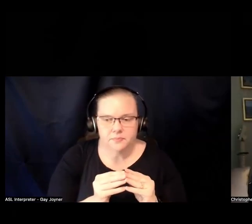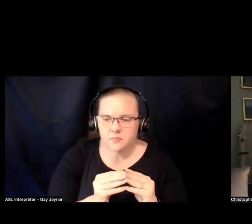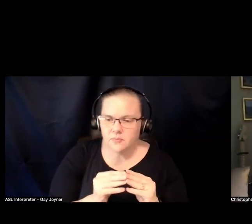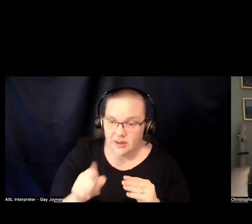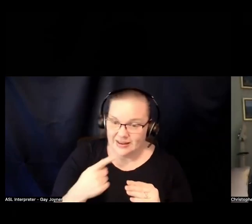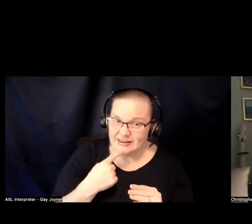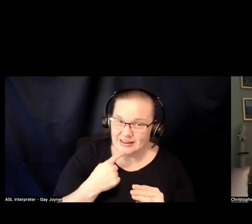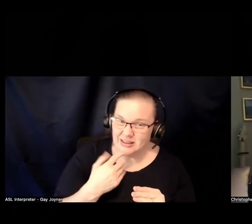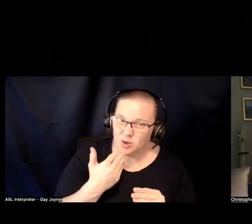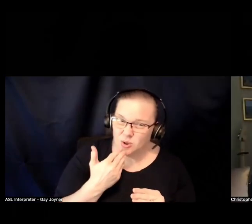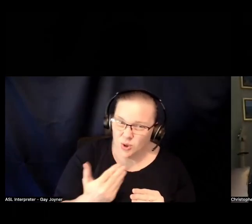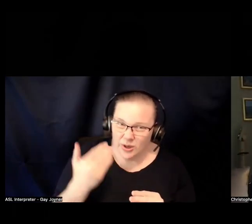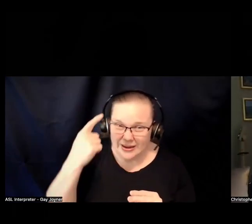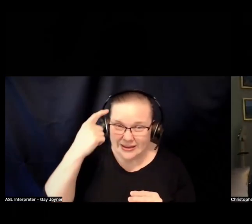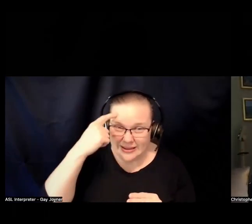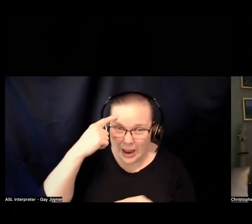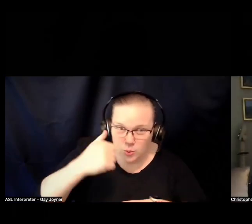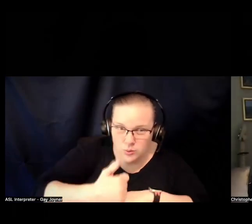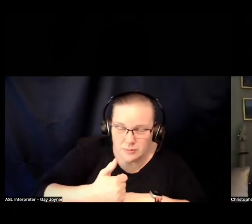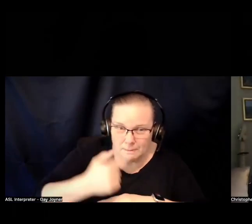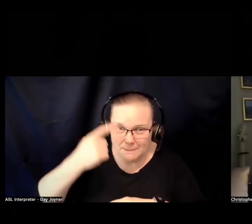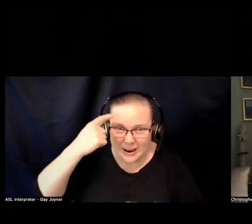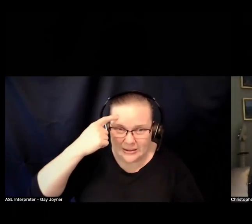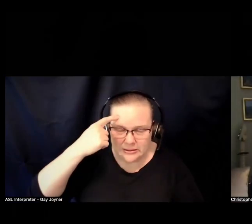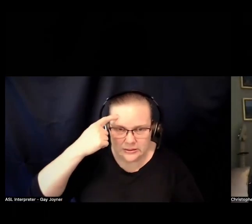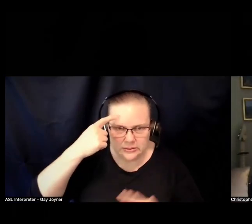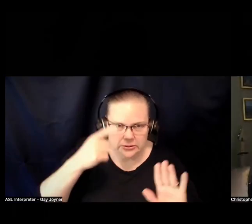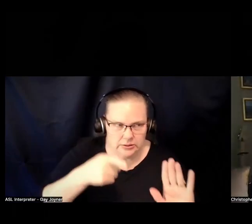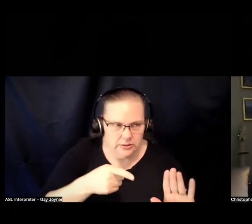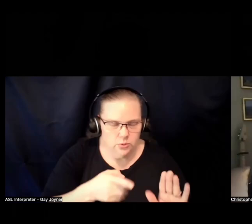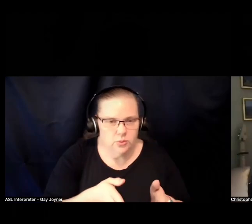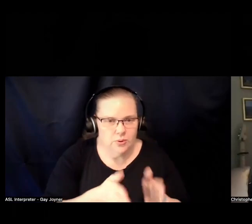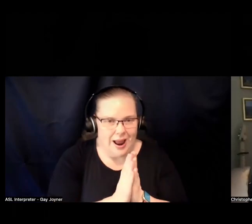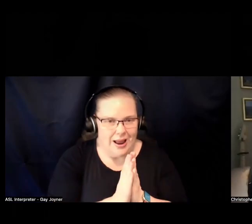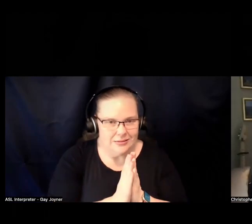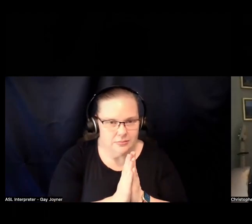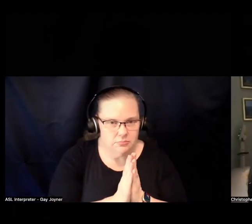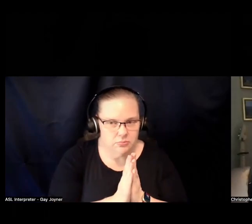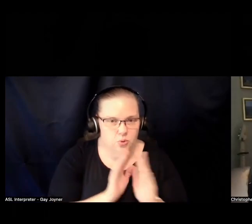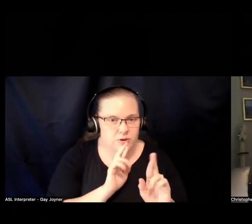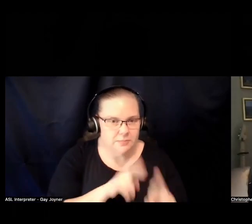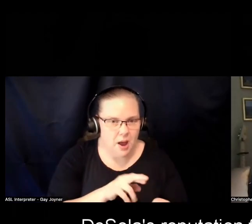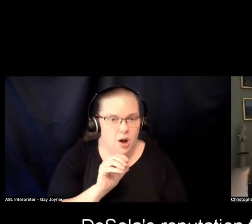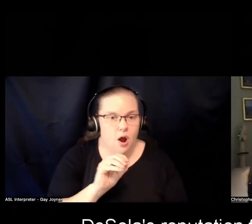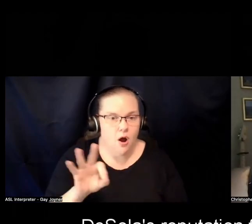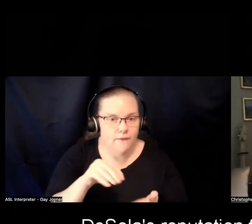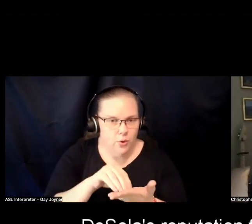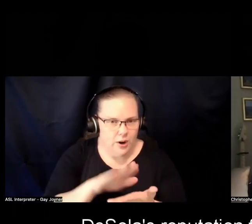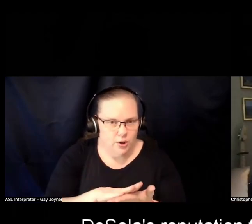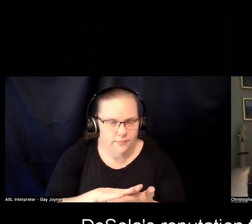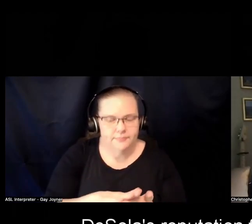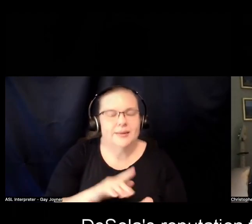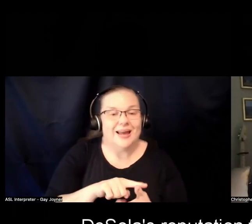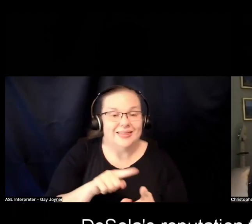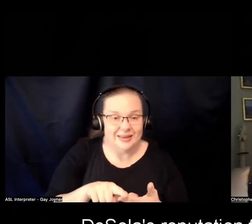mind, Mrs. Winter asked to respond off the record. She was thereafter dismissed. DeSola's reputation